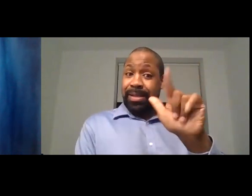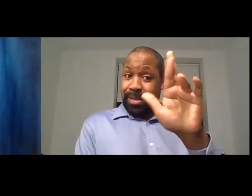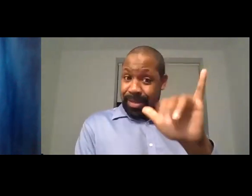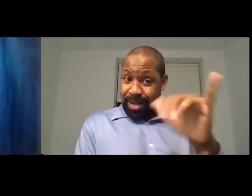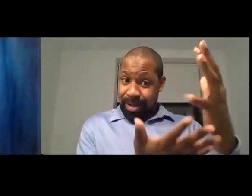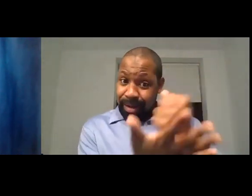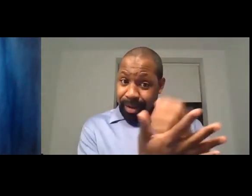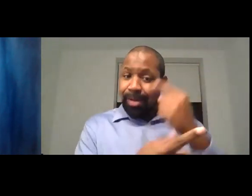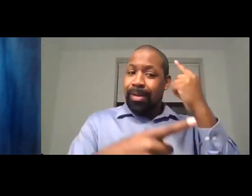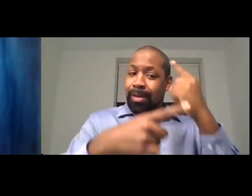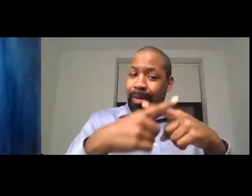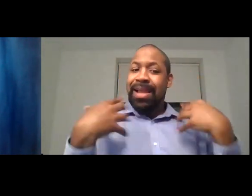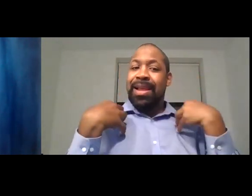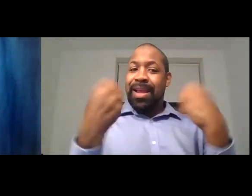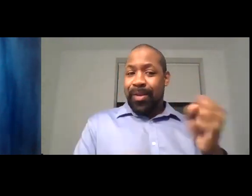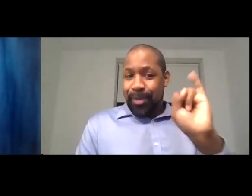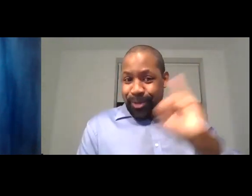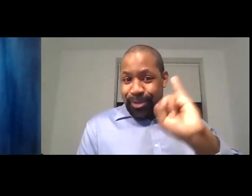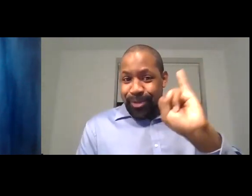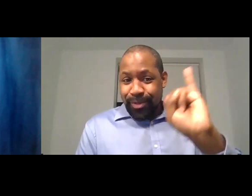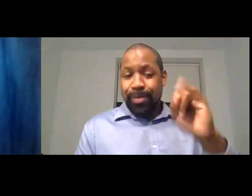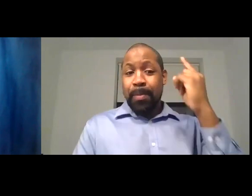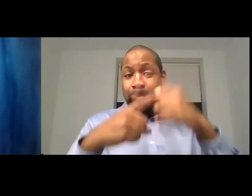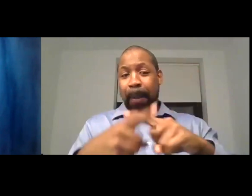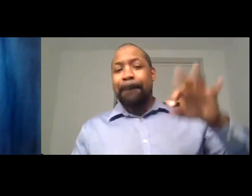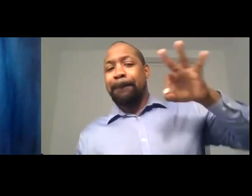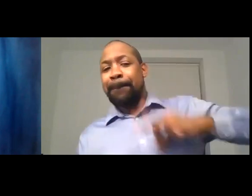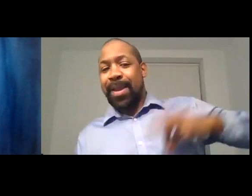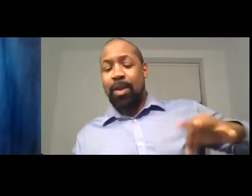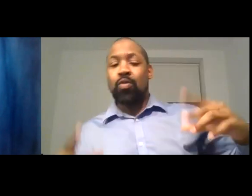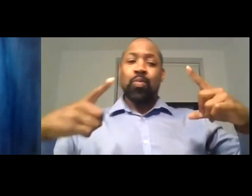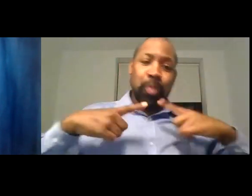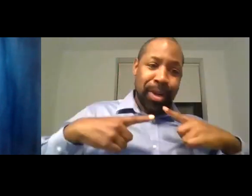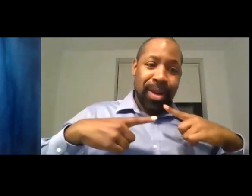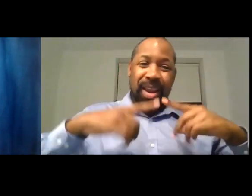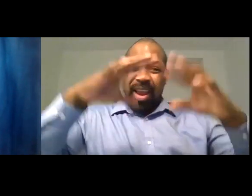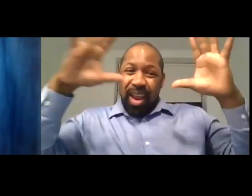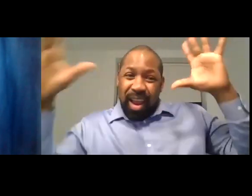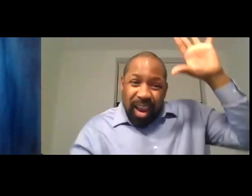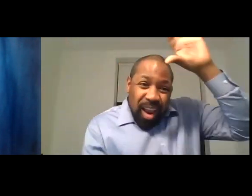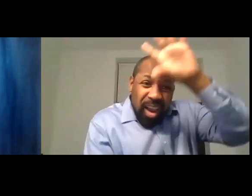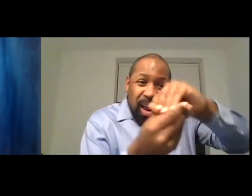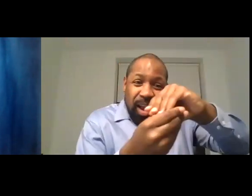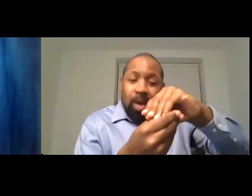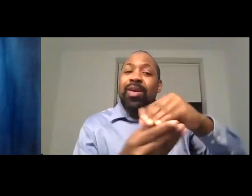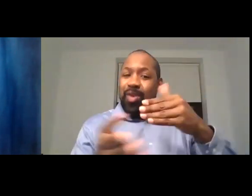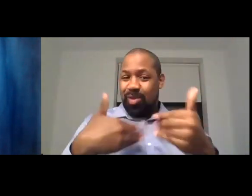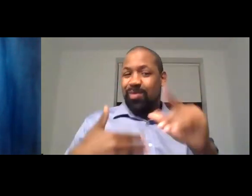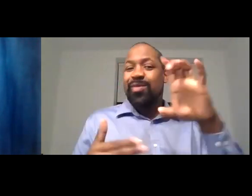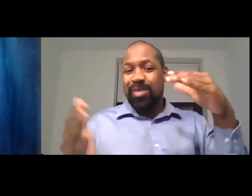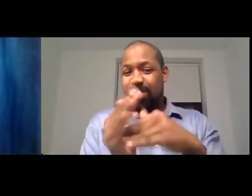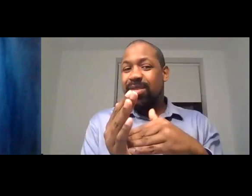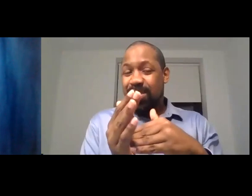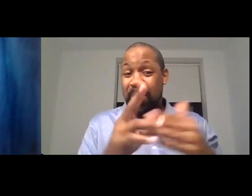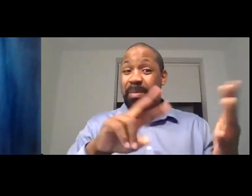100,000? And that's because it would include salary plus health insurance, plus other benefits, retirement, and all